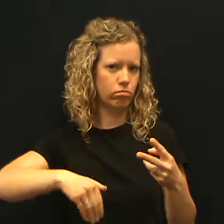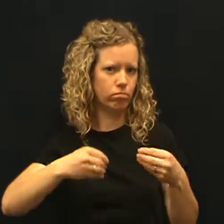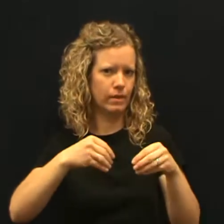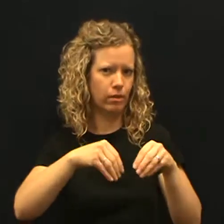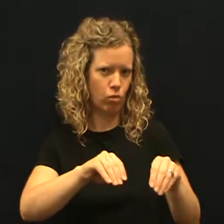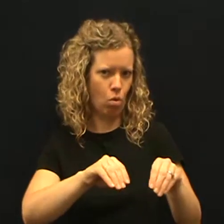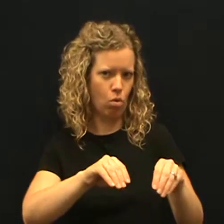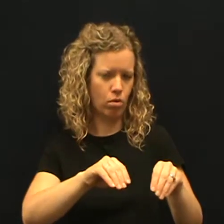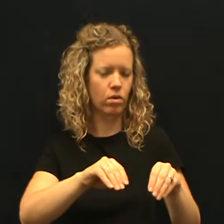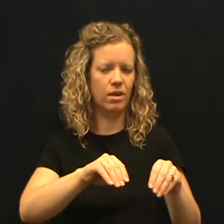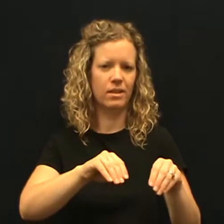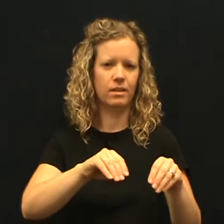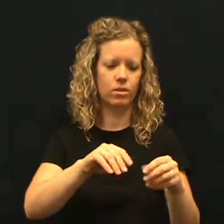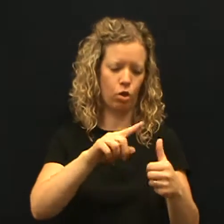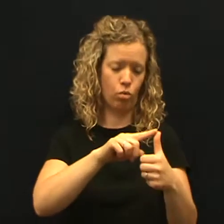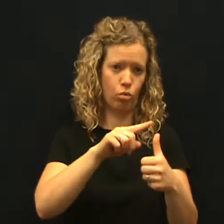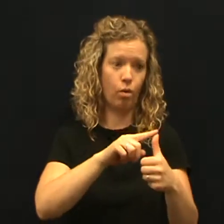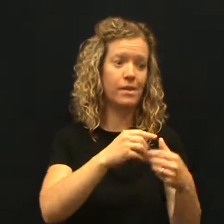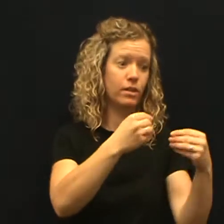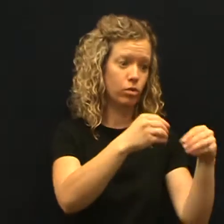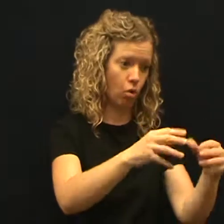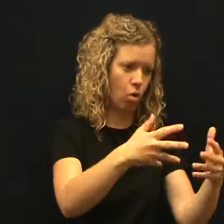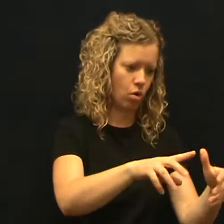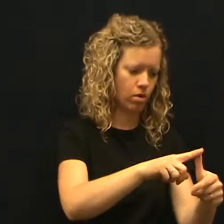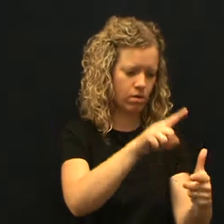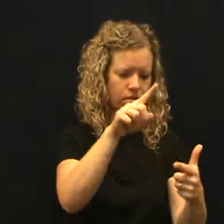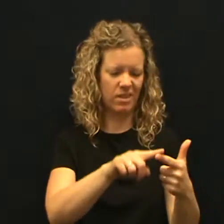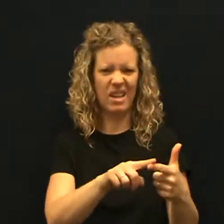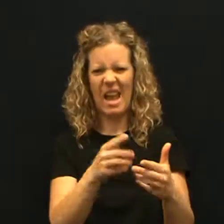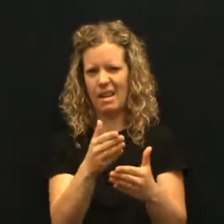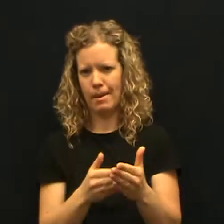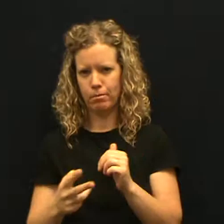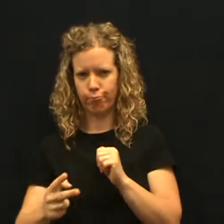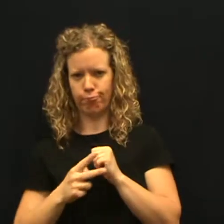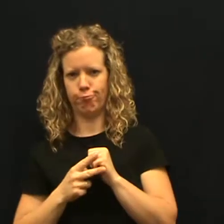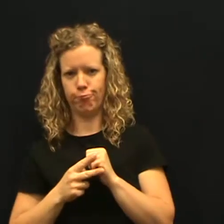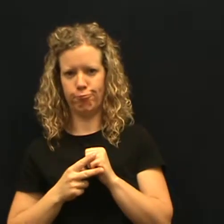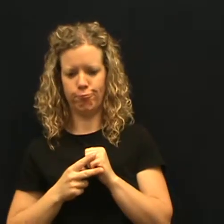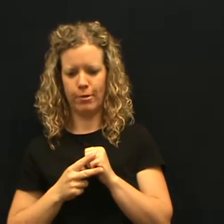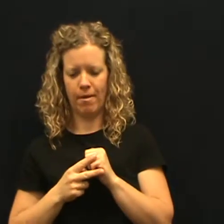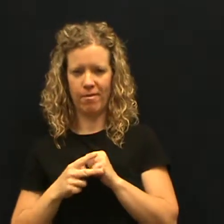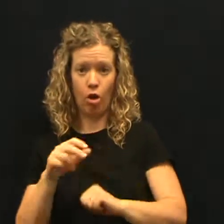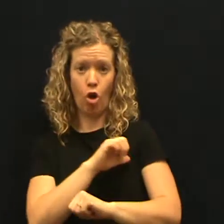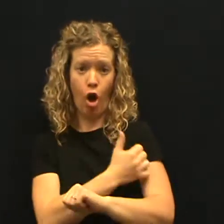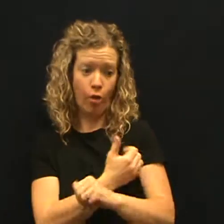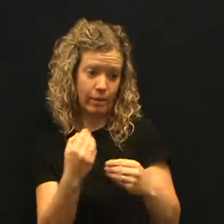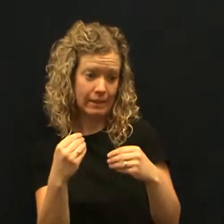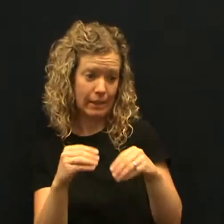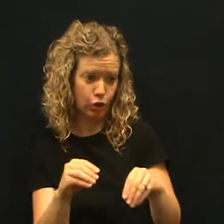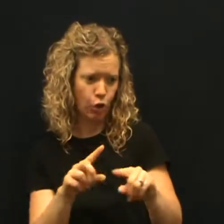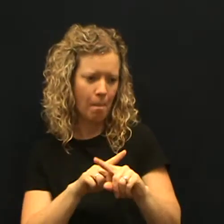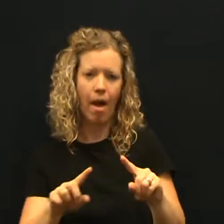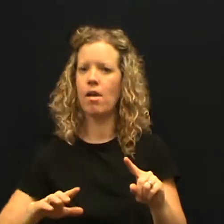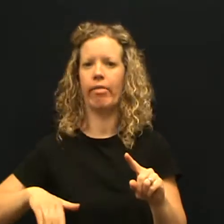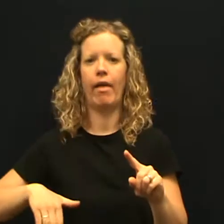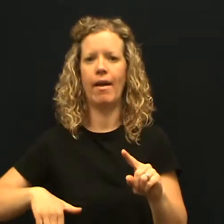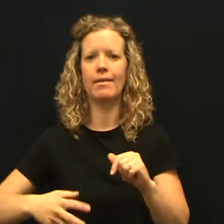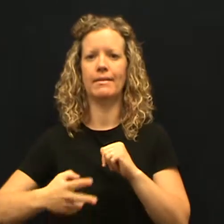got those that are issued, and then a number of shares that were authorized to issue but haven't issued yet, and we can consider those